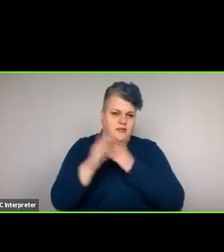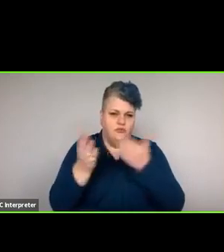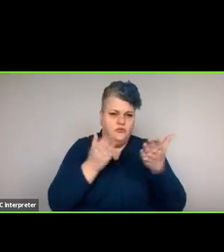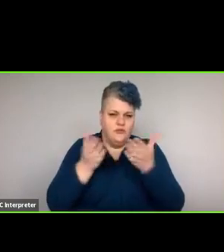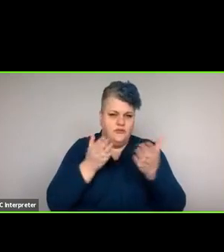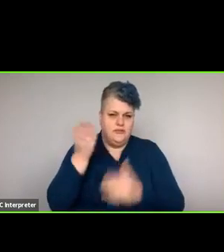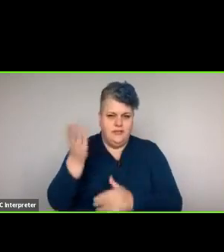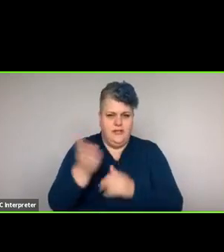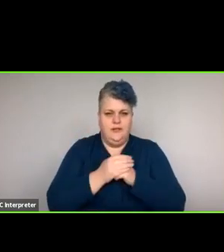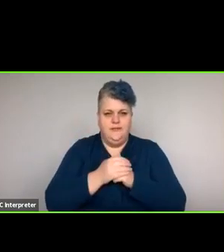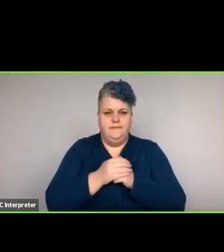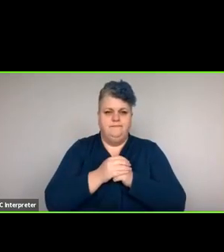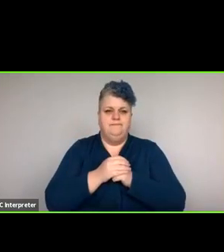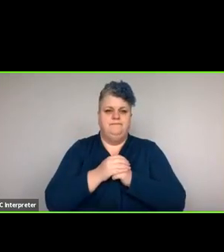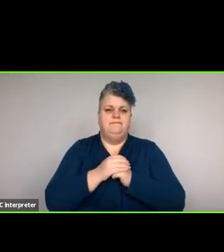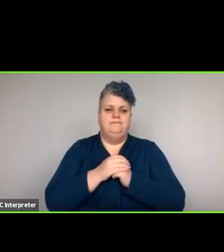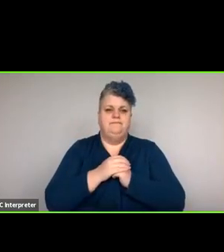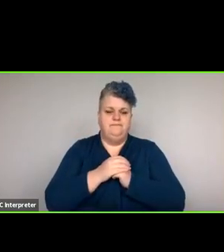services.